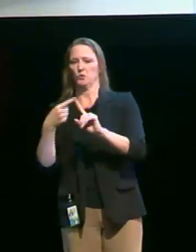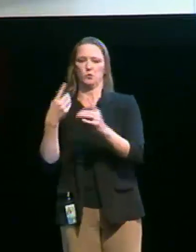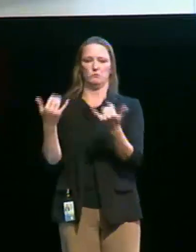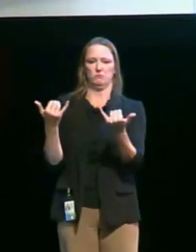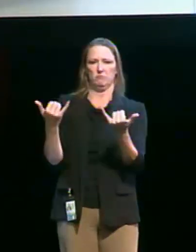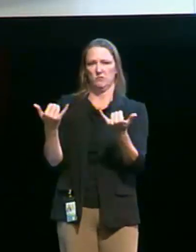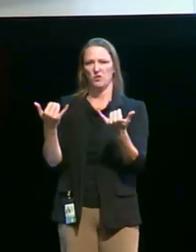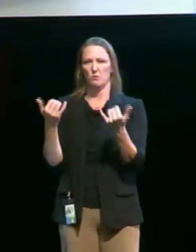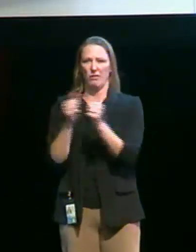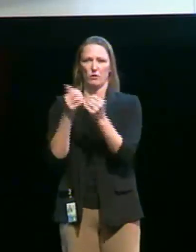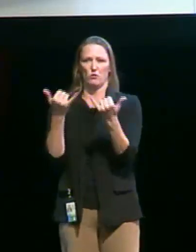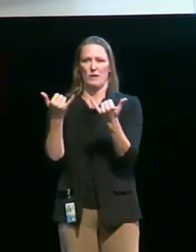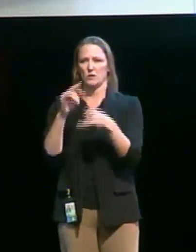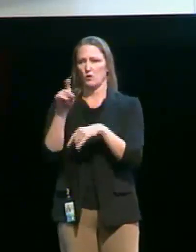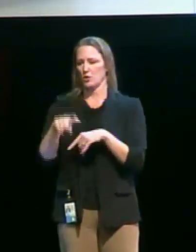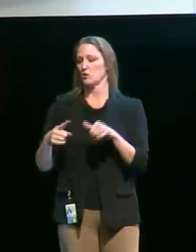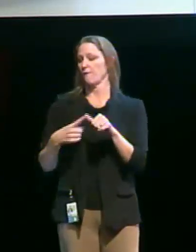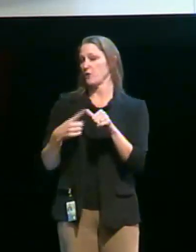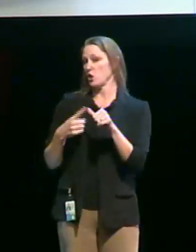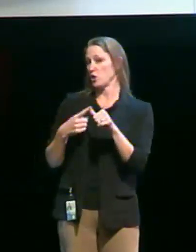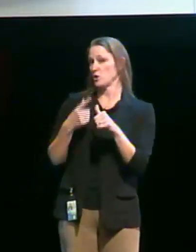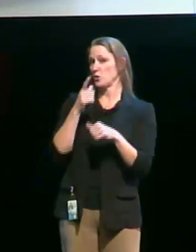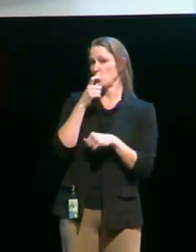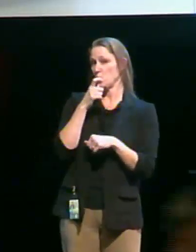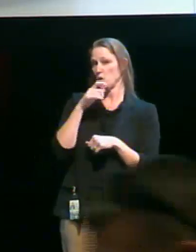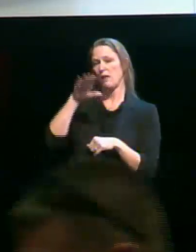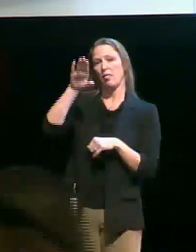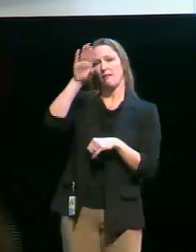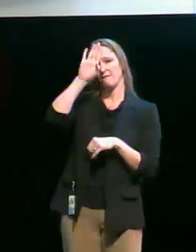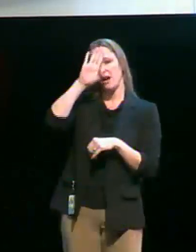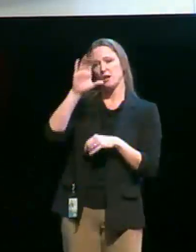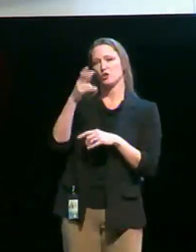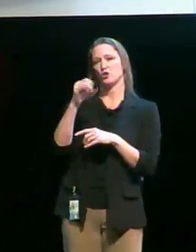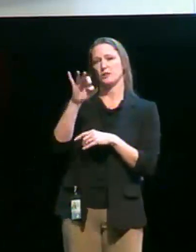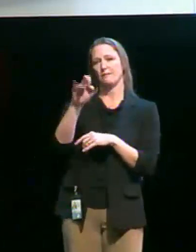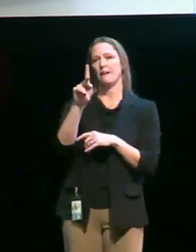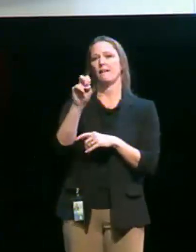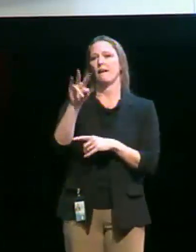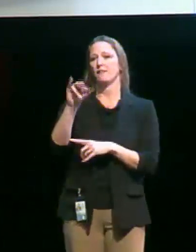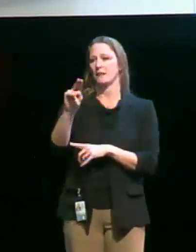with Deputy Fire Chief Kevin Taylor with Montecito Fire Protection District.